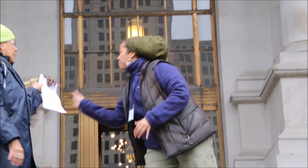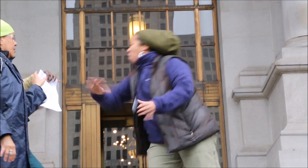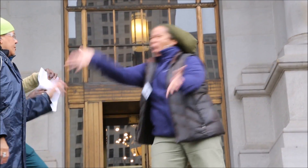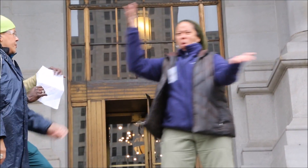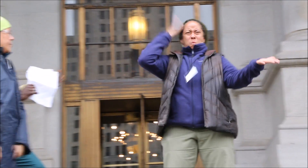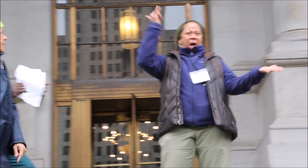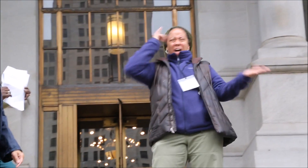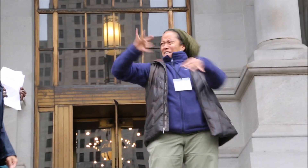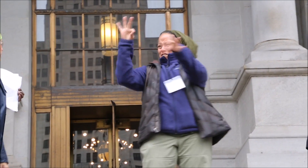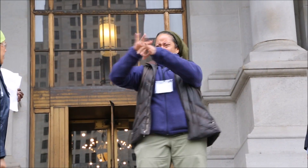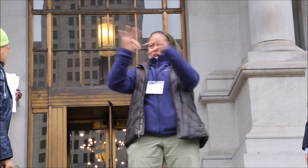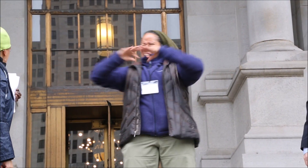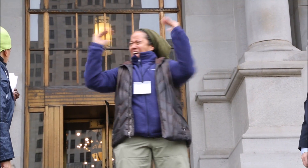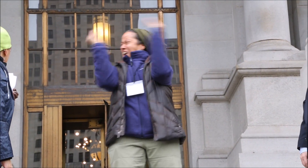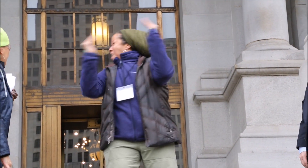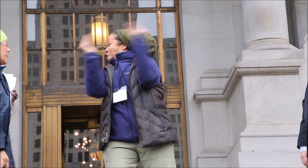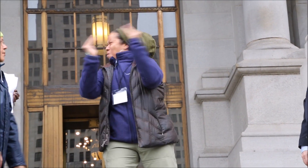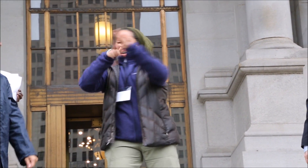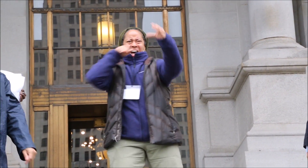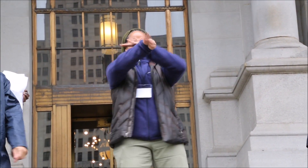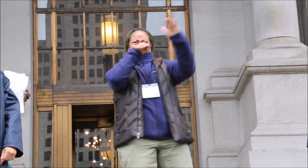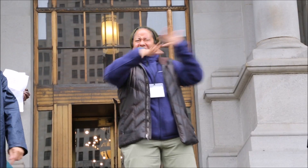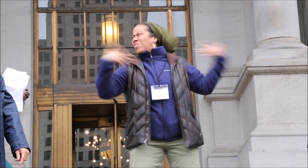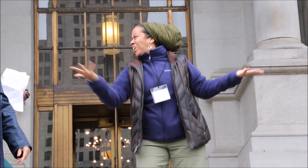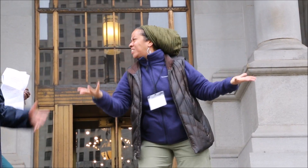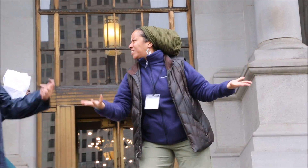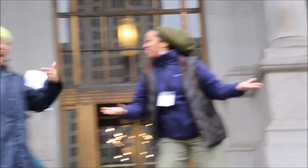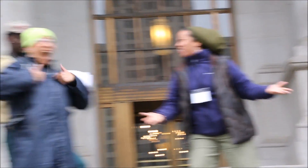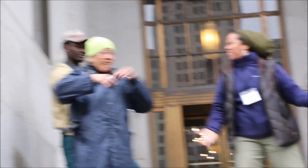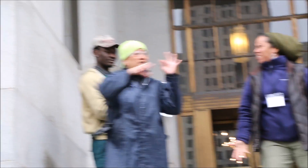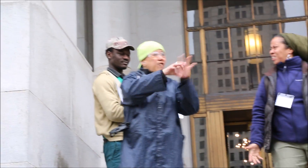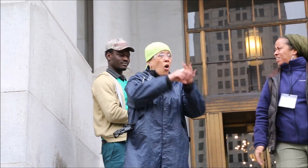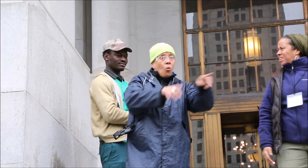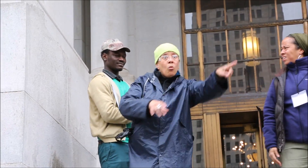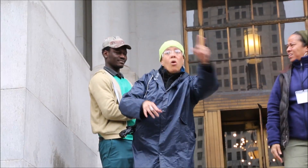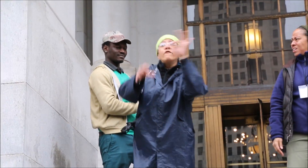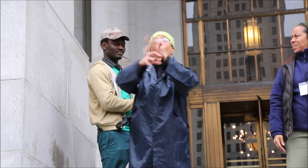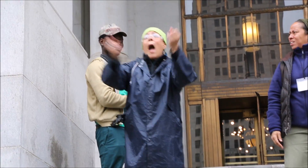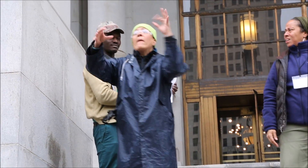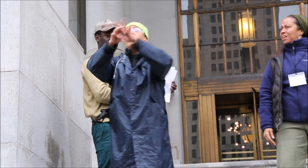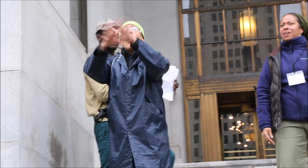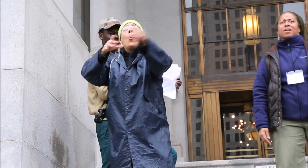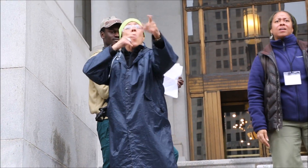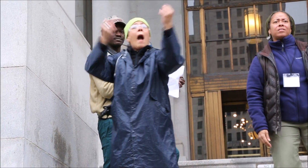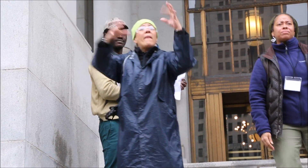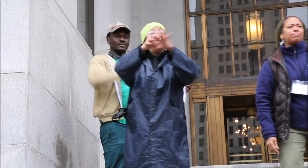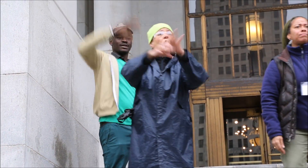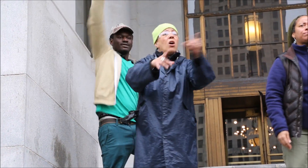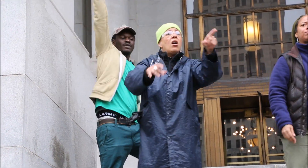Gordon, and I'm also from New York City. I'm a member of the House of Justice Deaf Club.